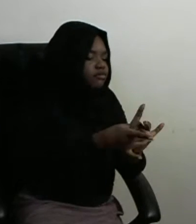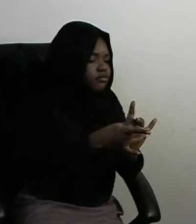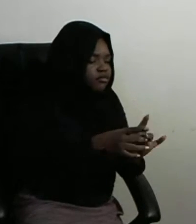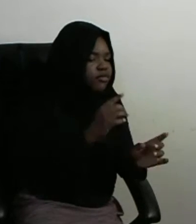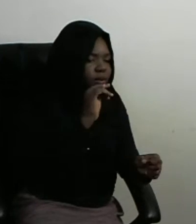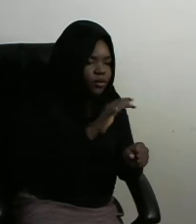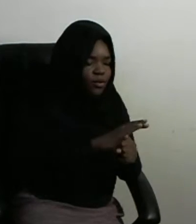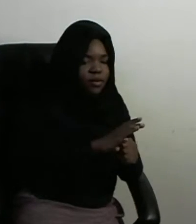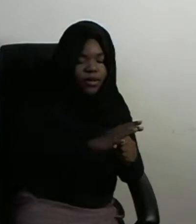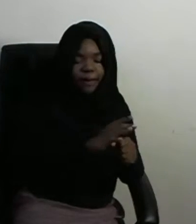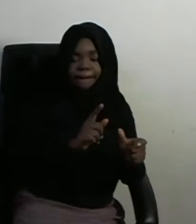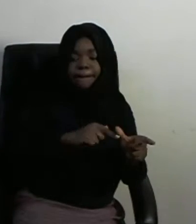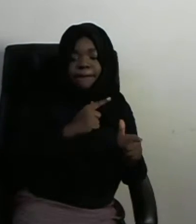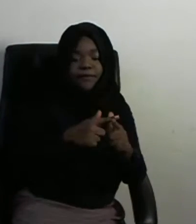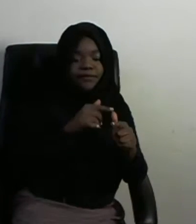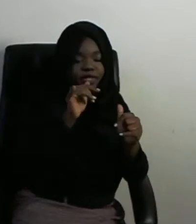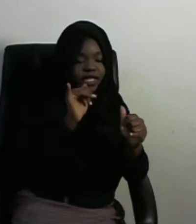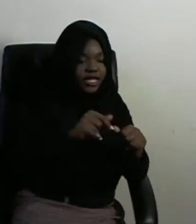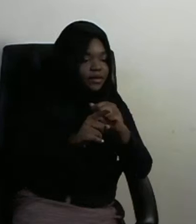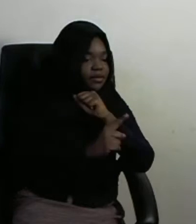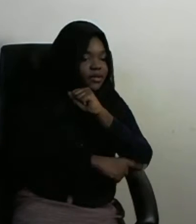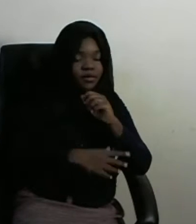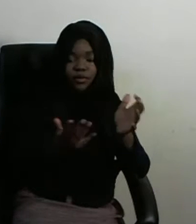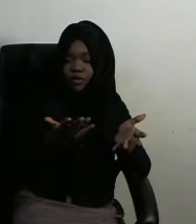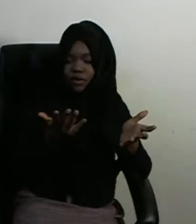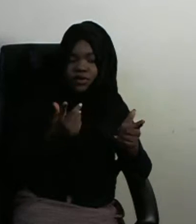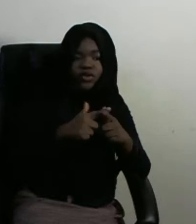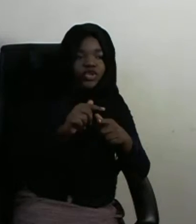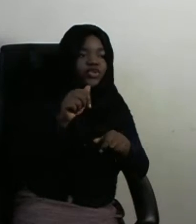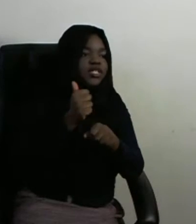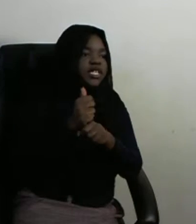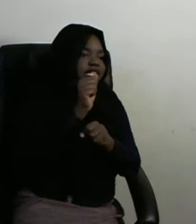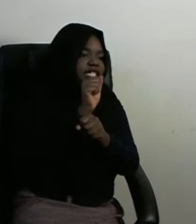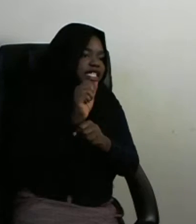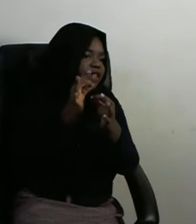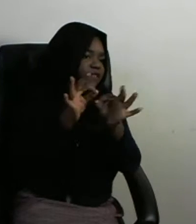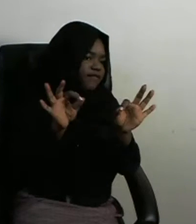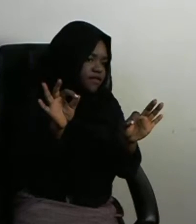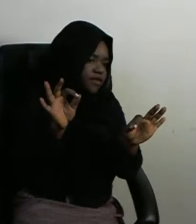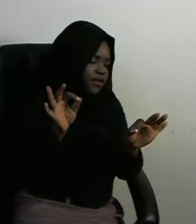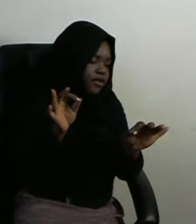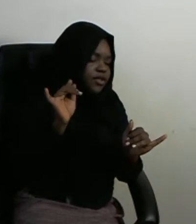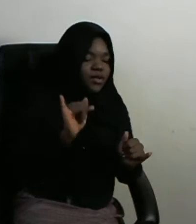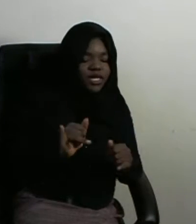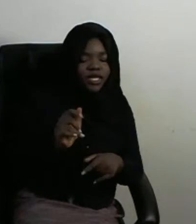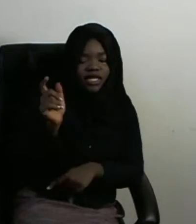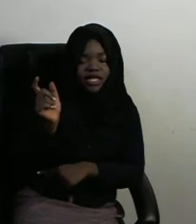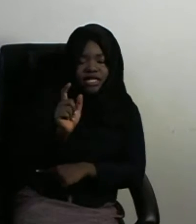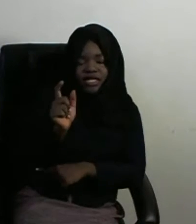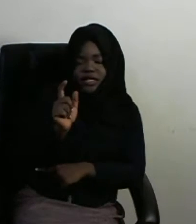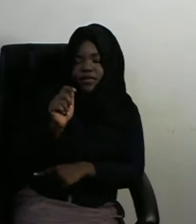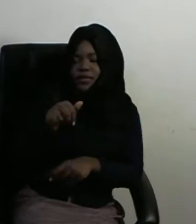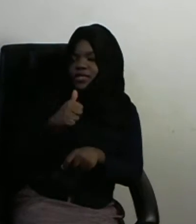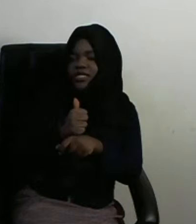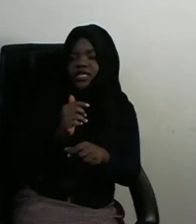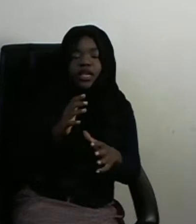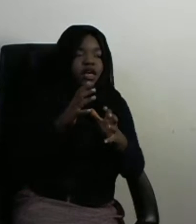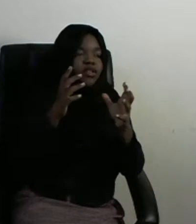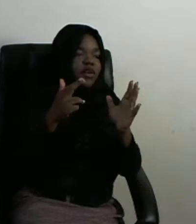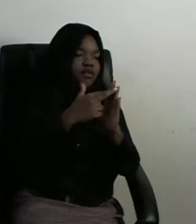then the expiation is to set a slave free. So Islam set a lot